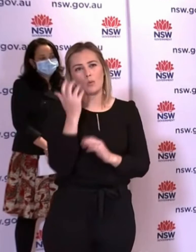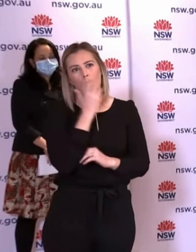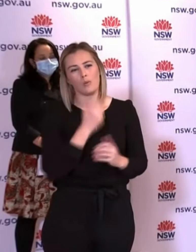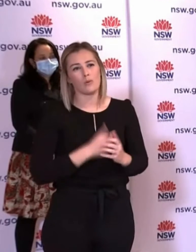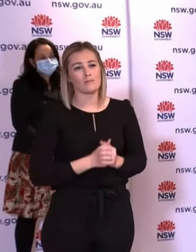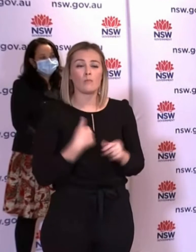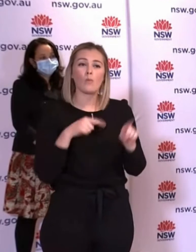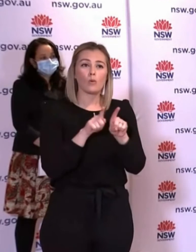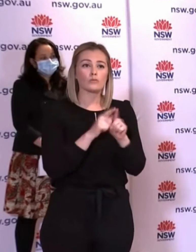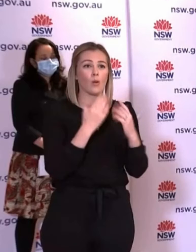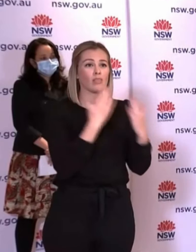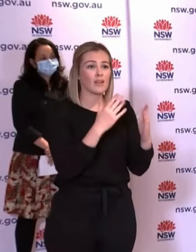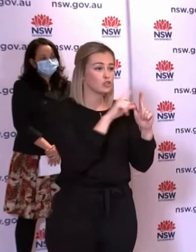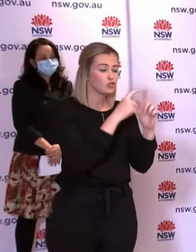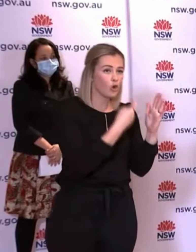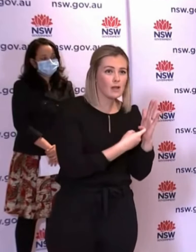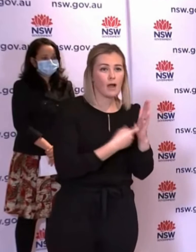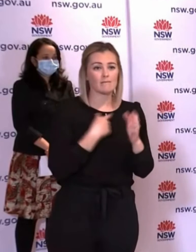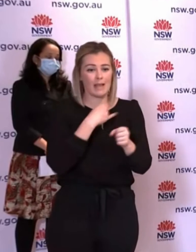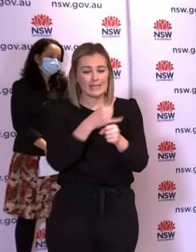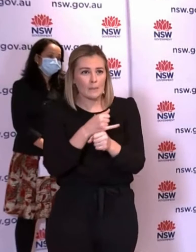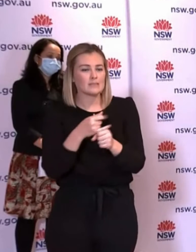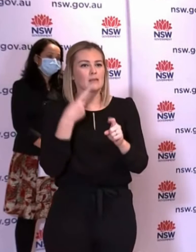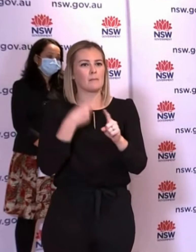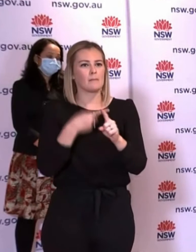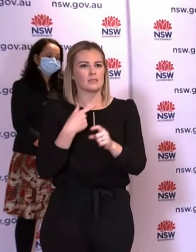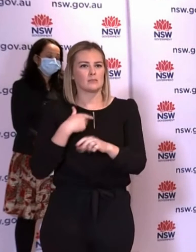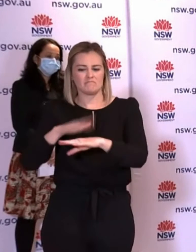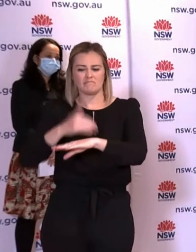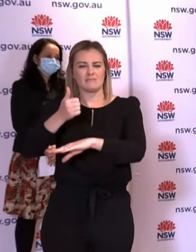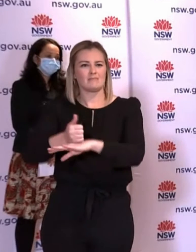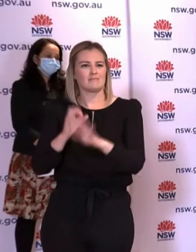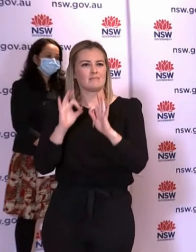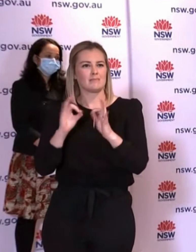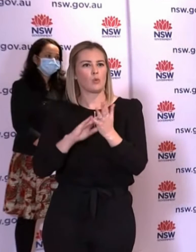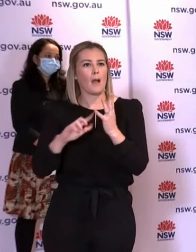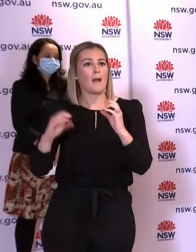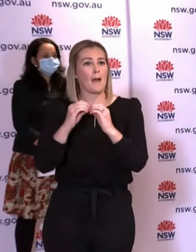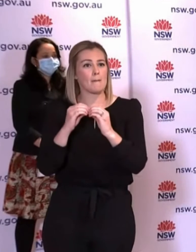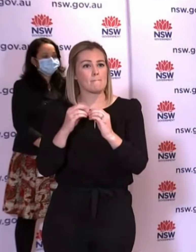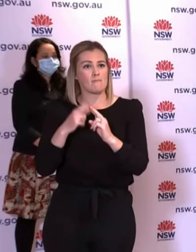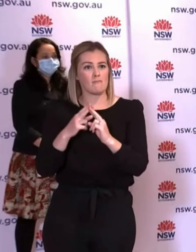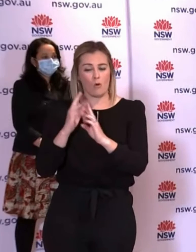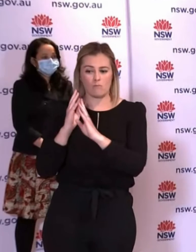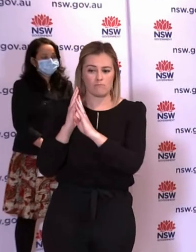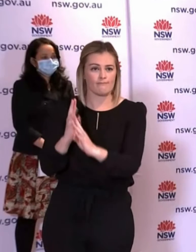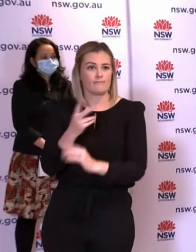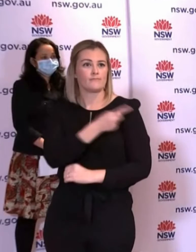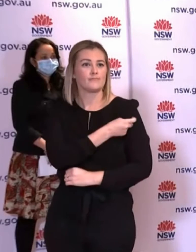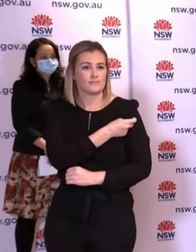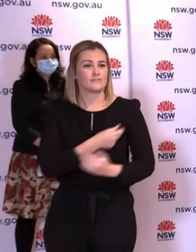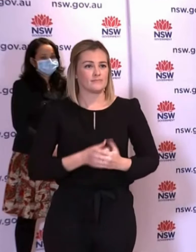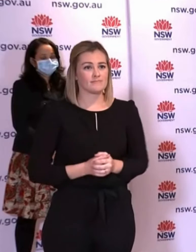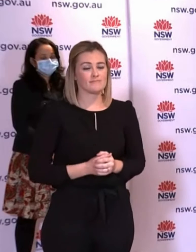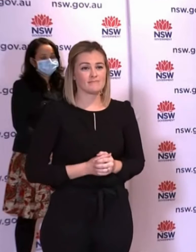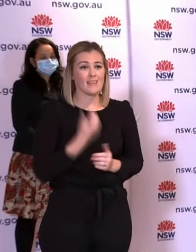our pharmacists and of course our state hubs. And that combination of those efforts is what's resulting in the numbers of vaccines that we're